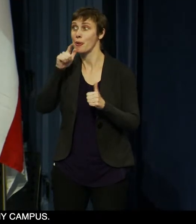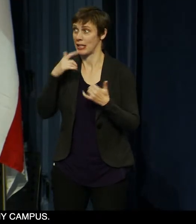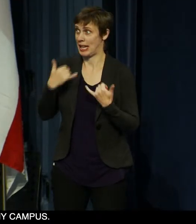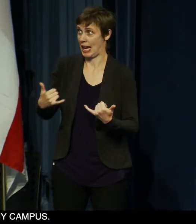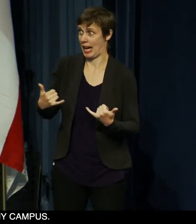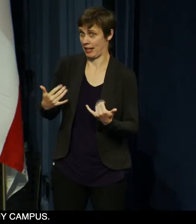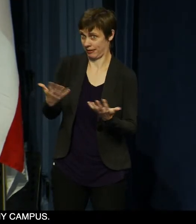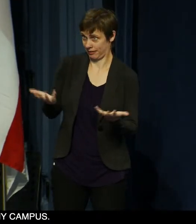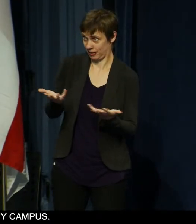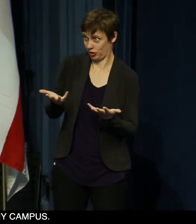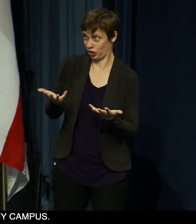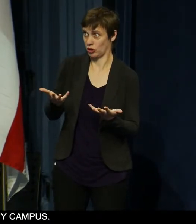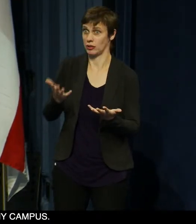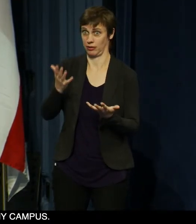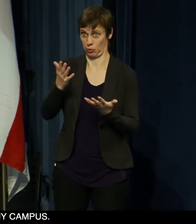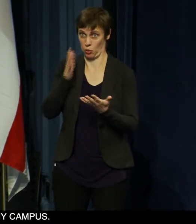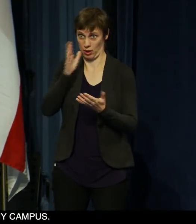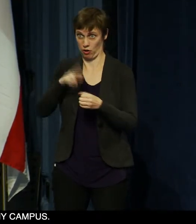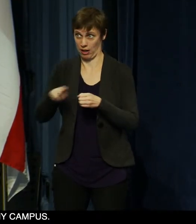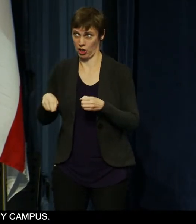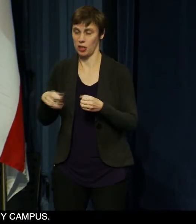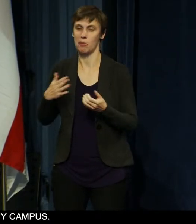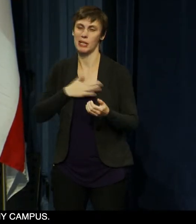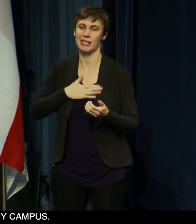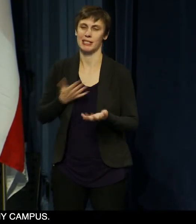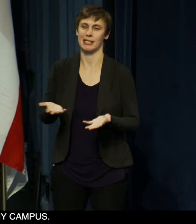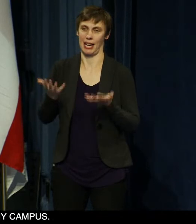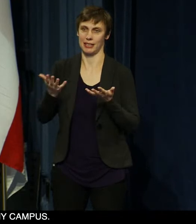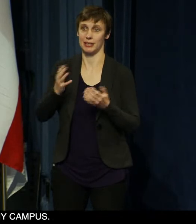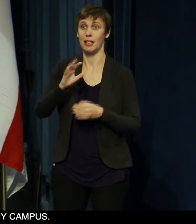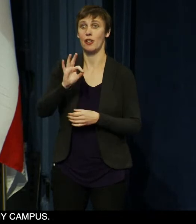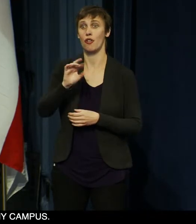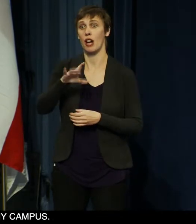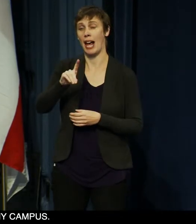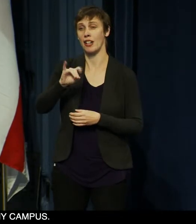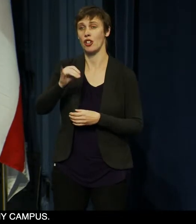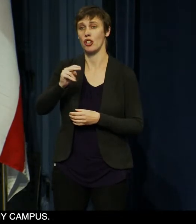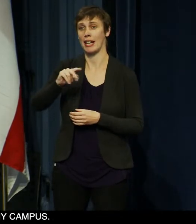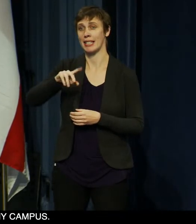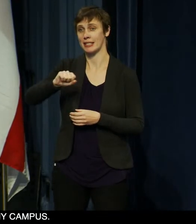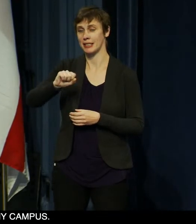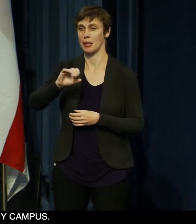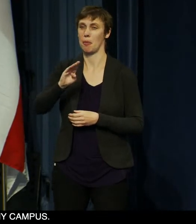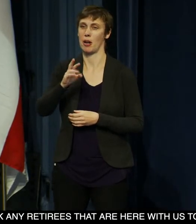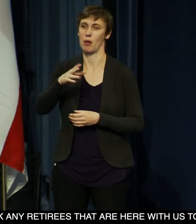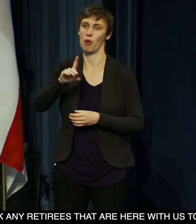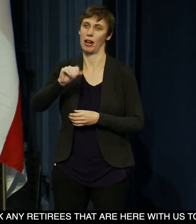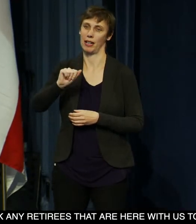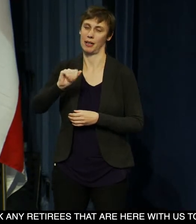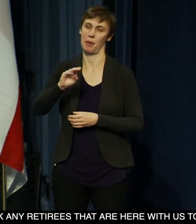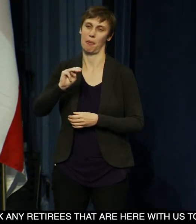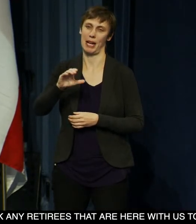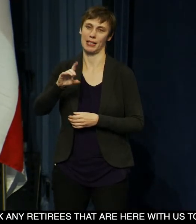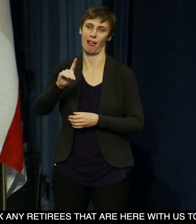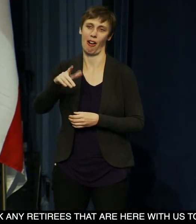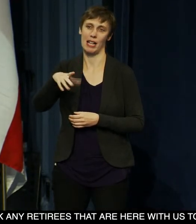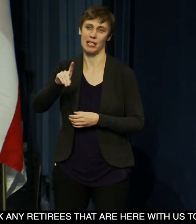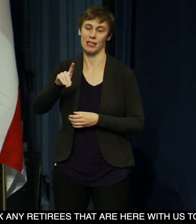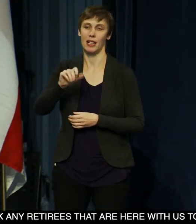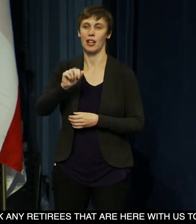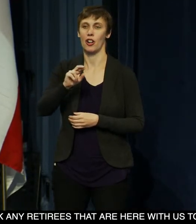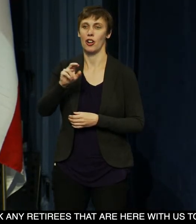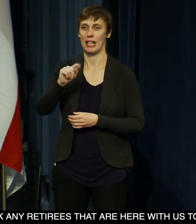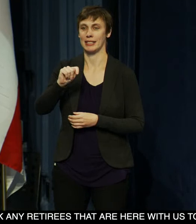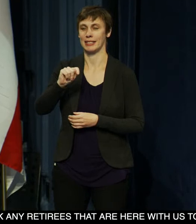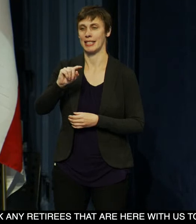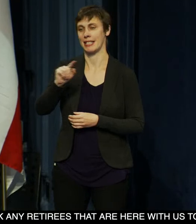us today to stand to be acknowledged. Fred Jennings, Barbara McDonald, Arette